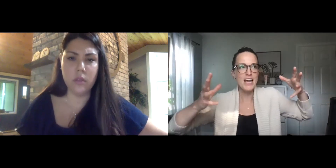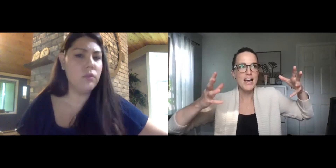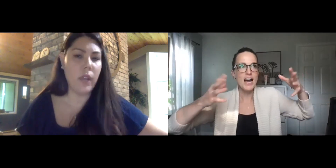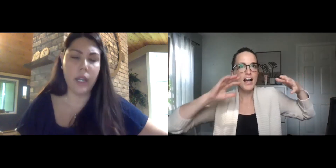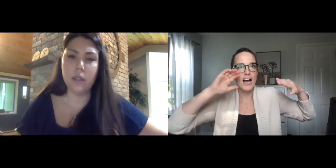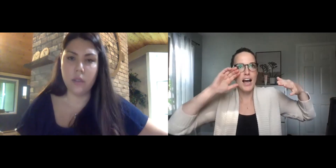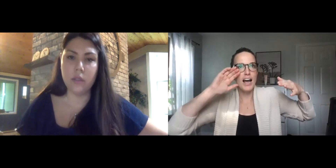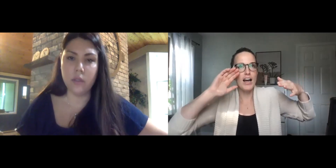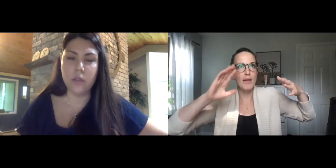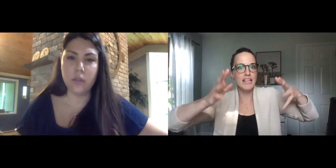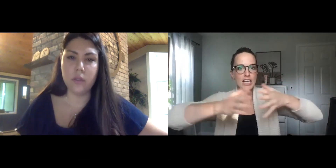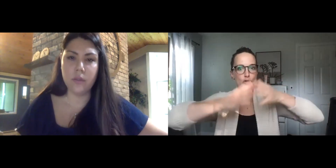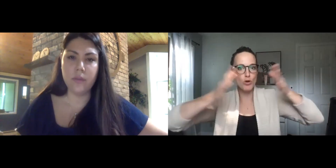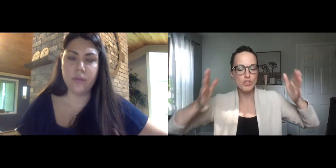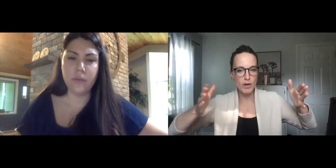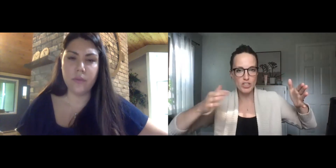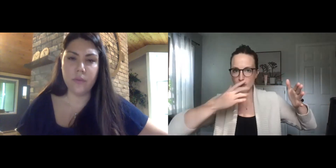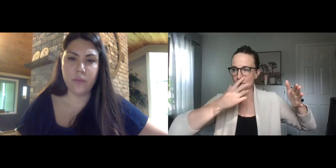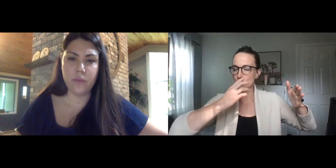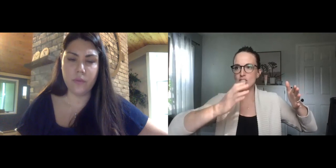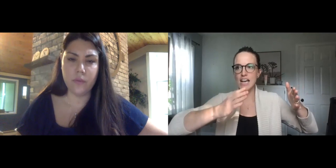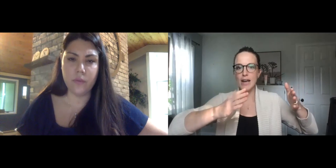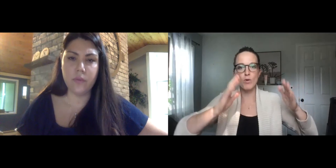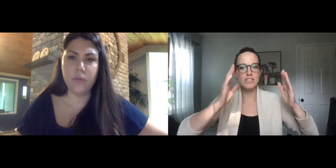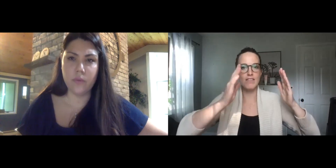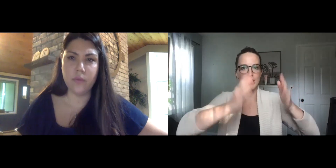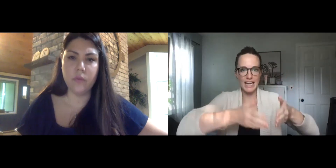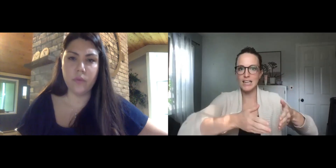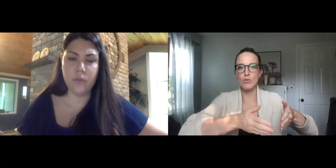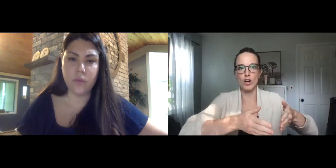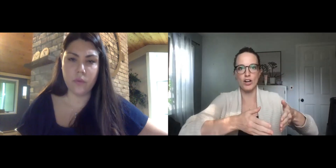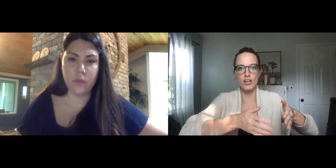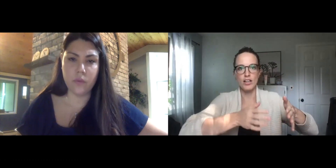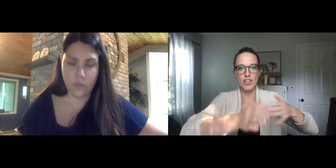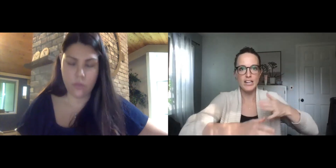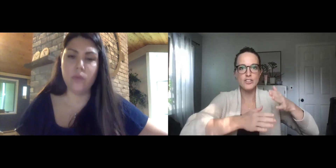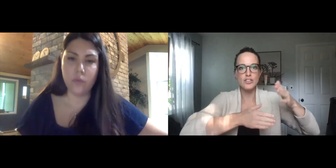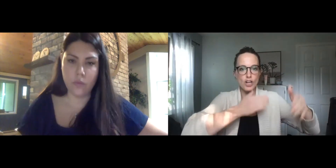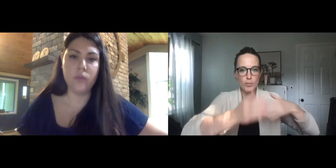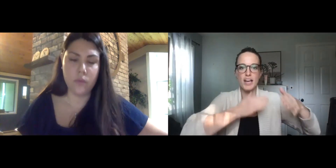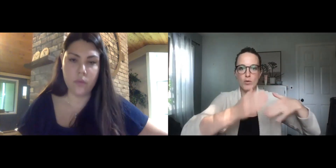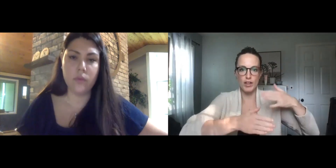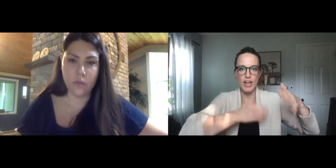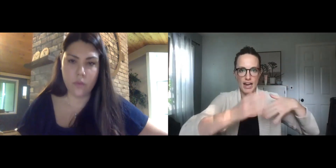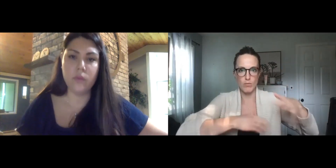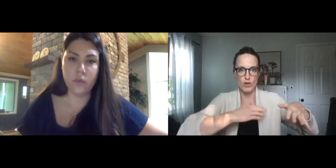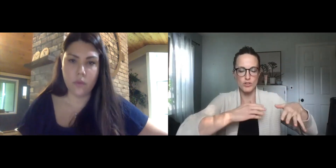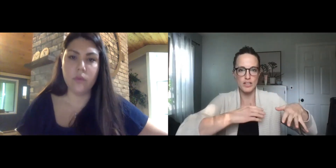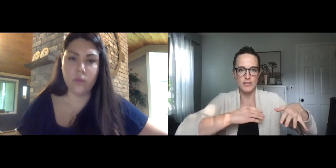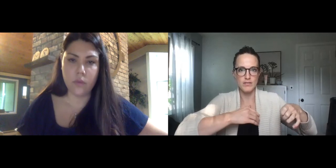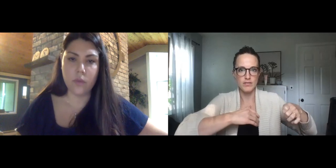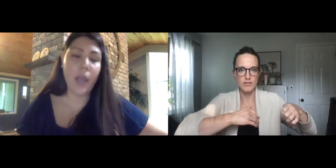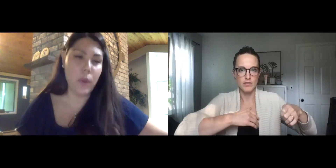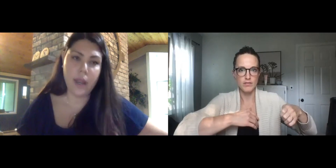But I mean, they can grow so much in a month. So you're saying once they've landed a word, then start playing with adding more to